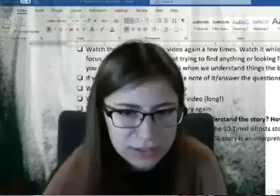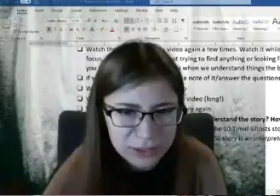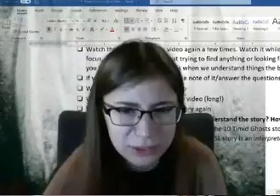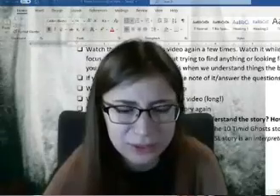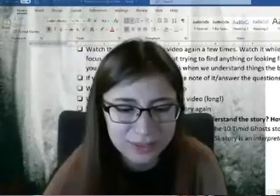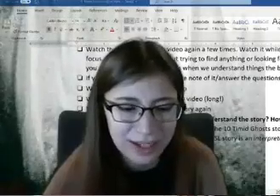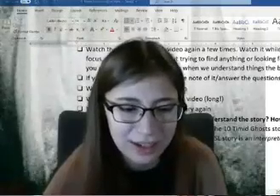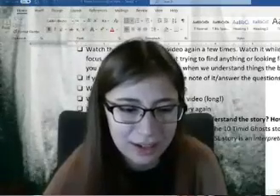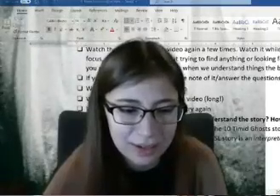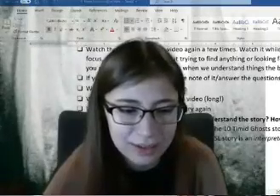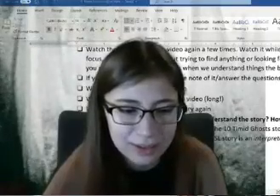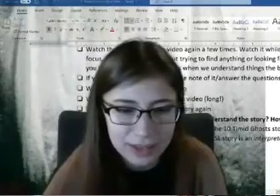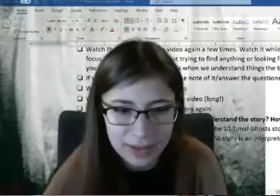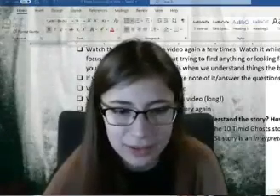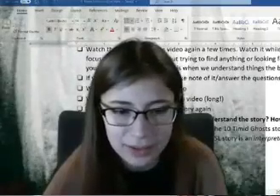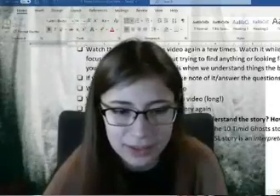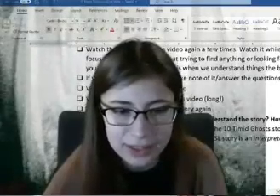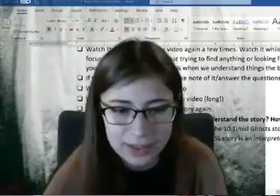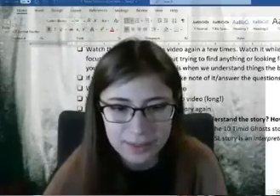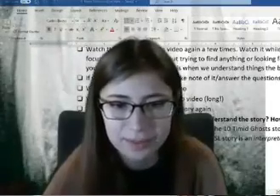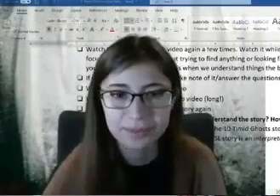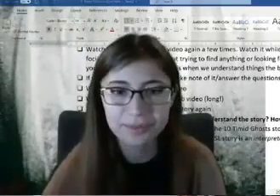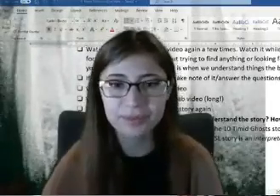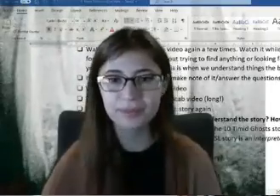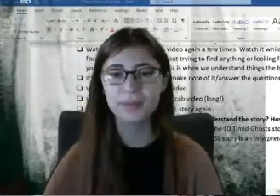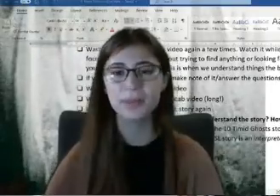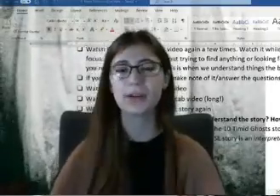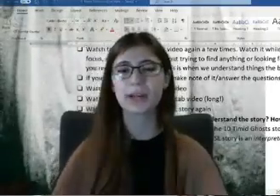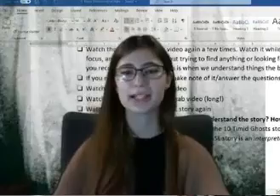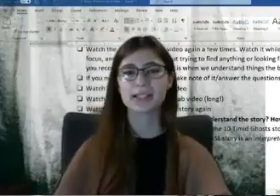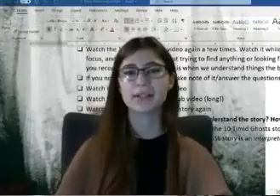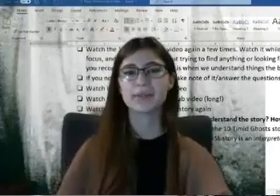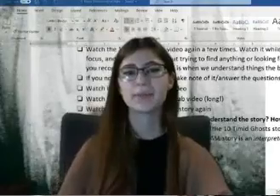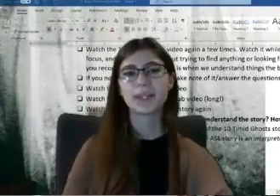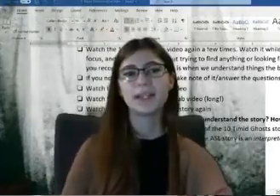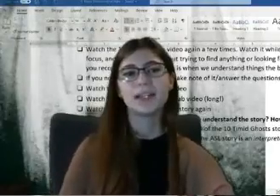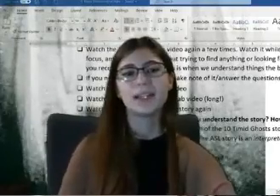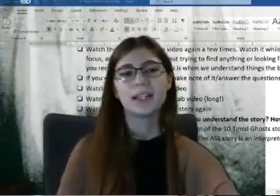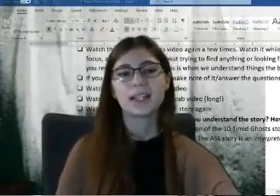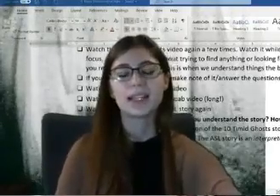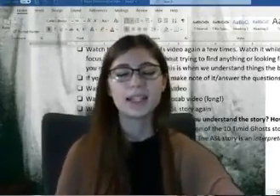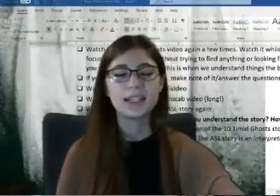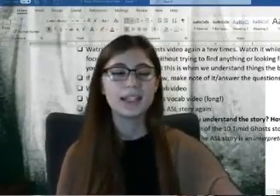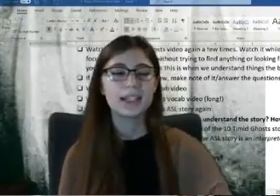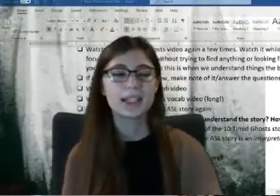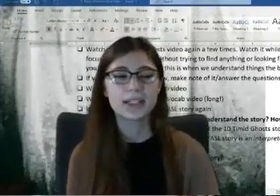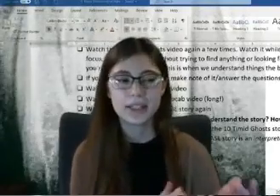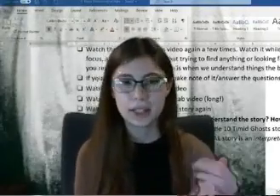Ooh, all right, well, we'll do that for now at least. Okay, so in